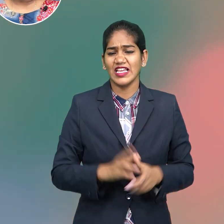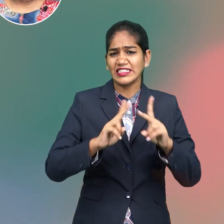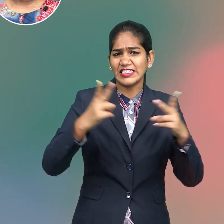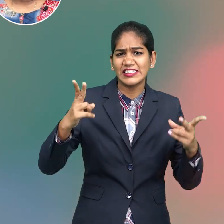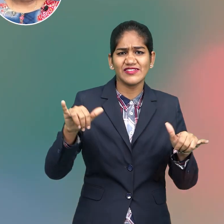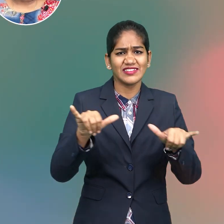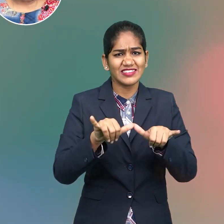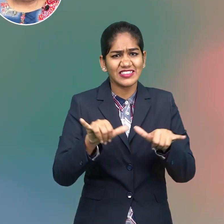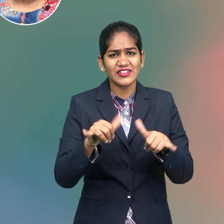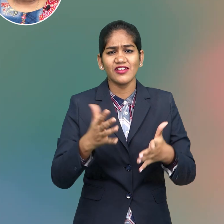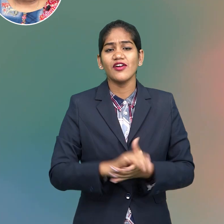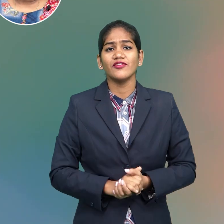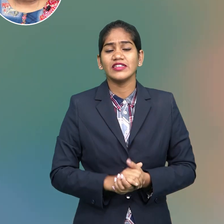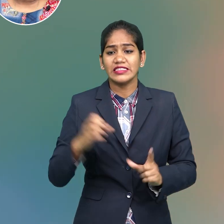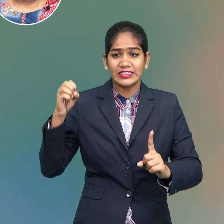Relief.